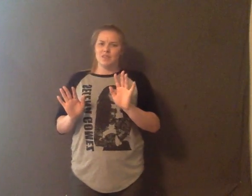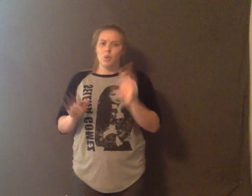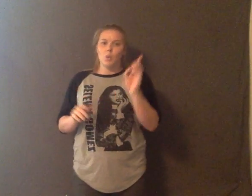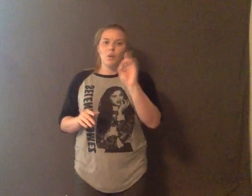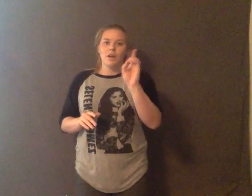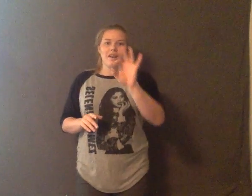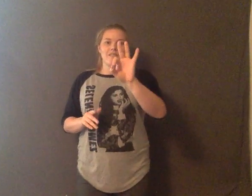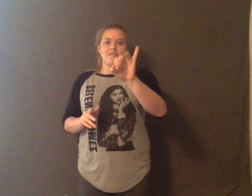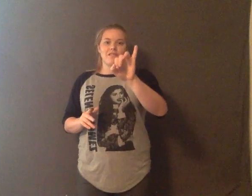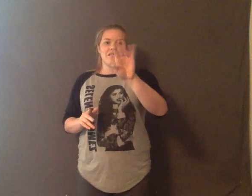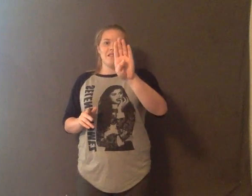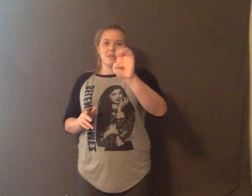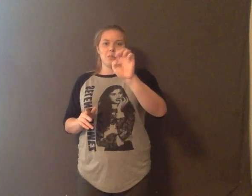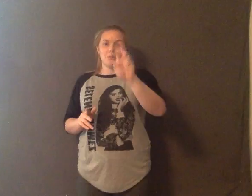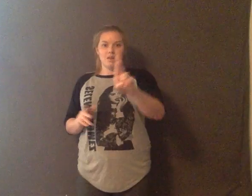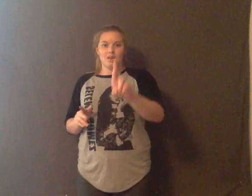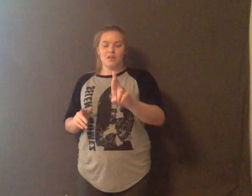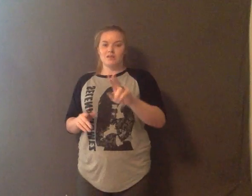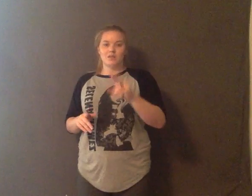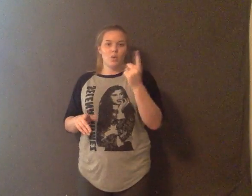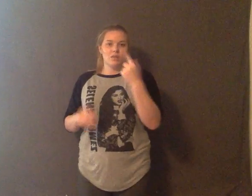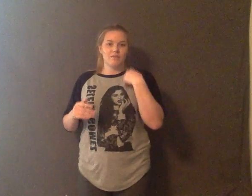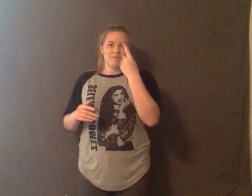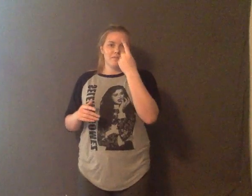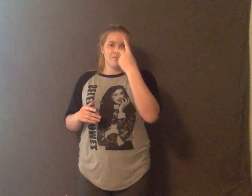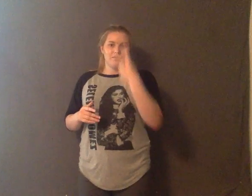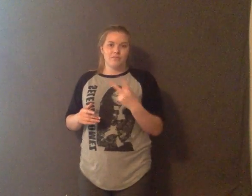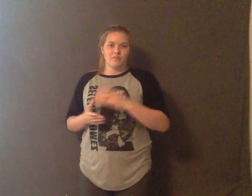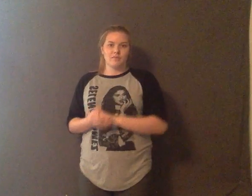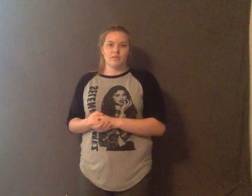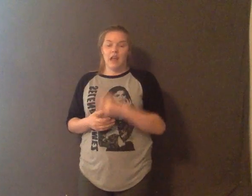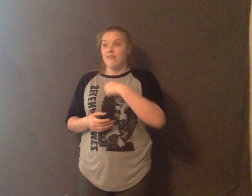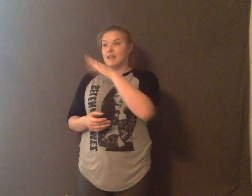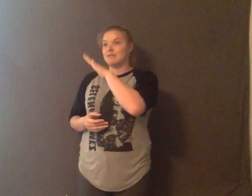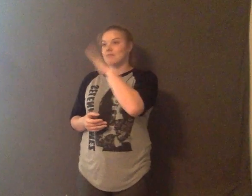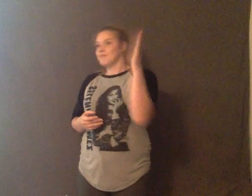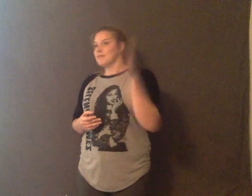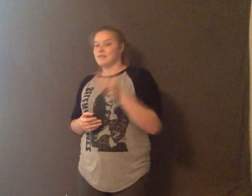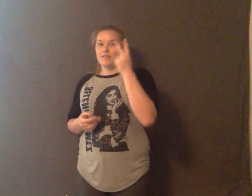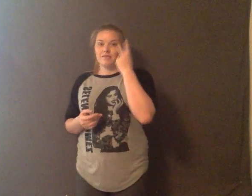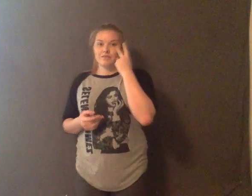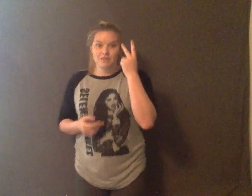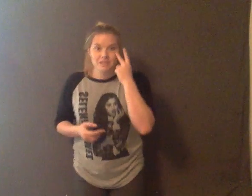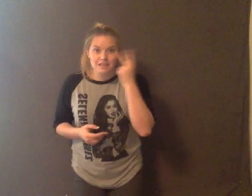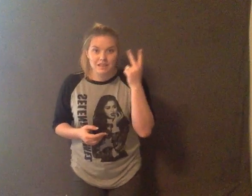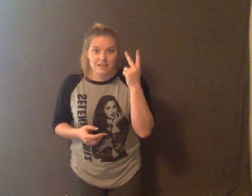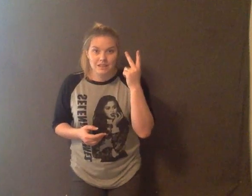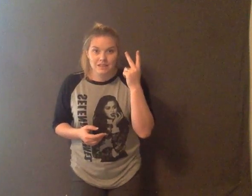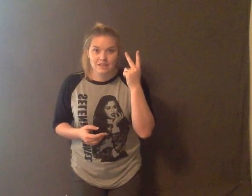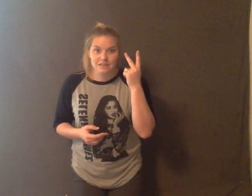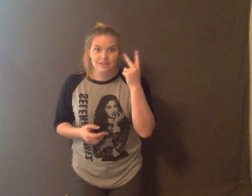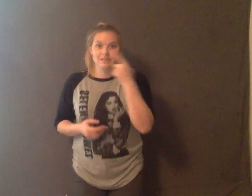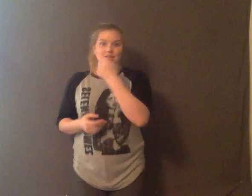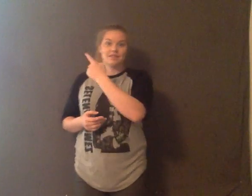have never in my professional career seen a protein deficiency. I've never seen someone come in eating normal amounts of calories and they're protein